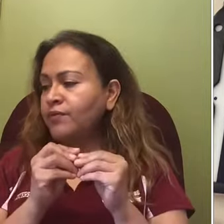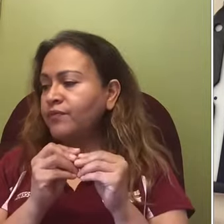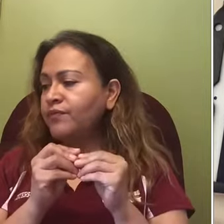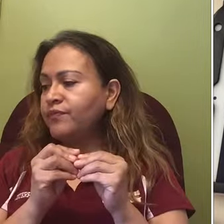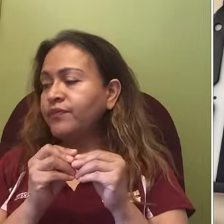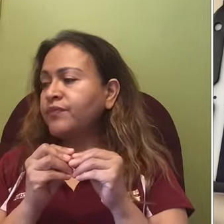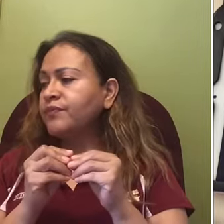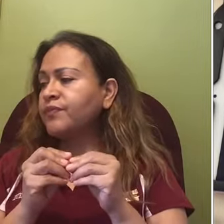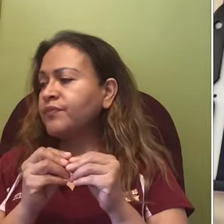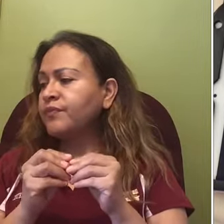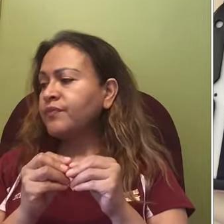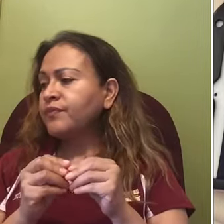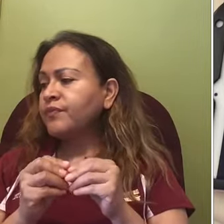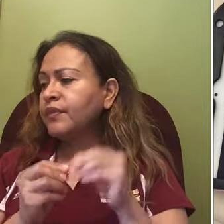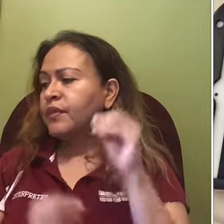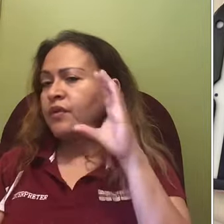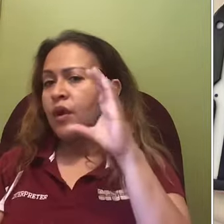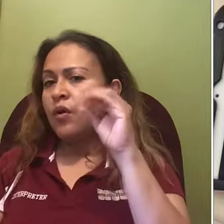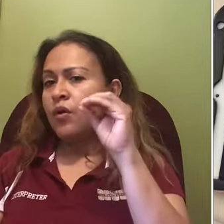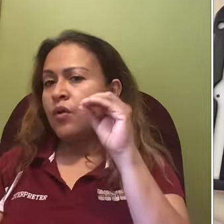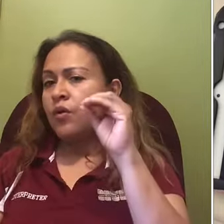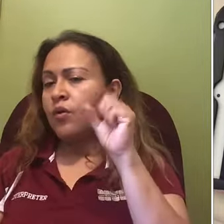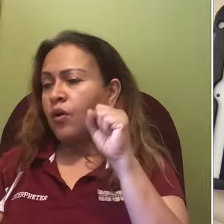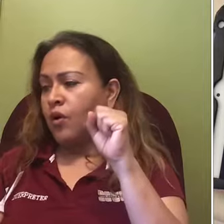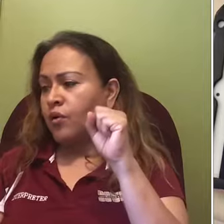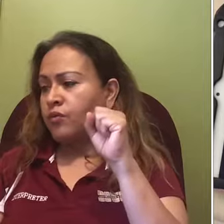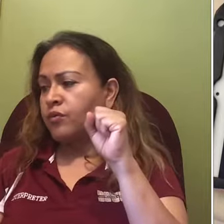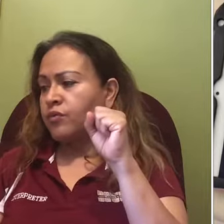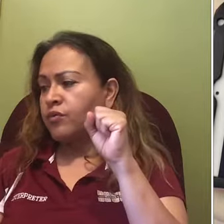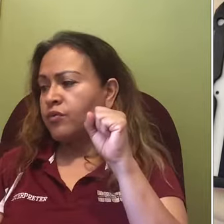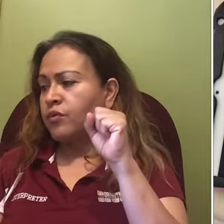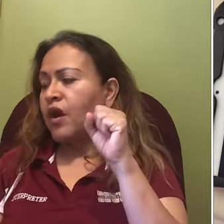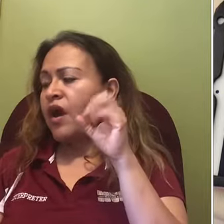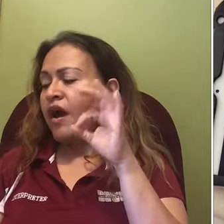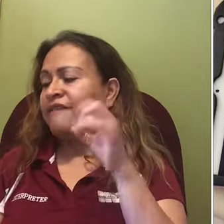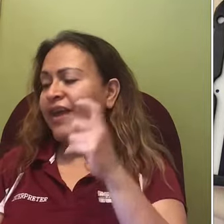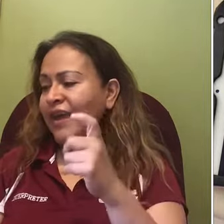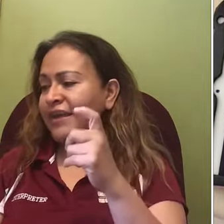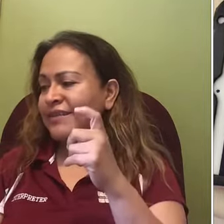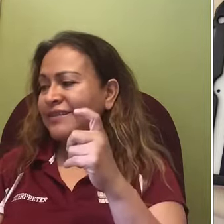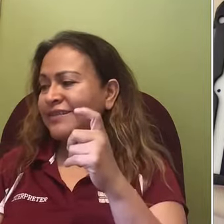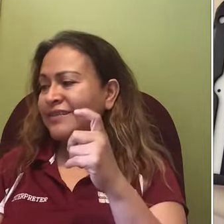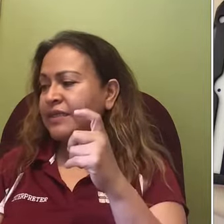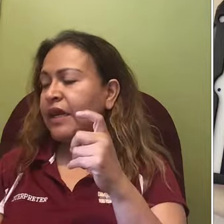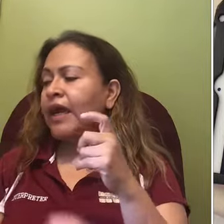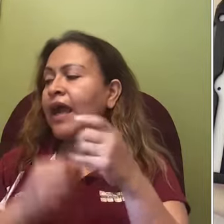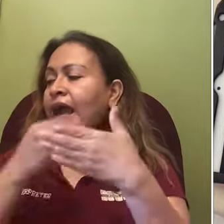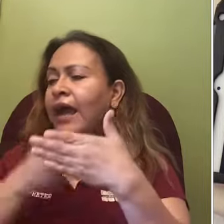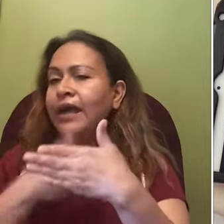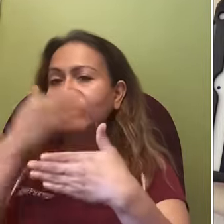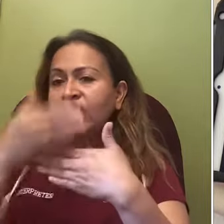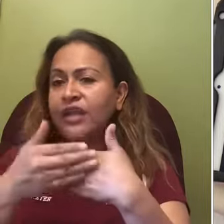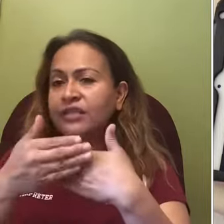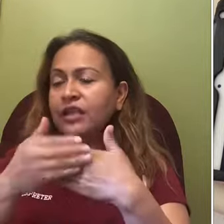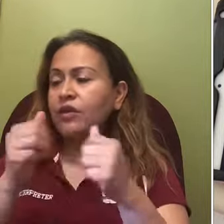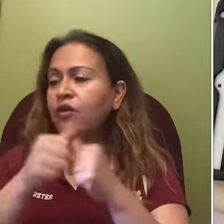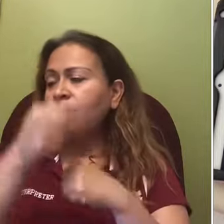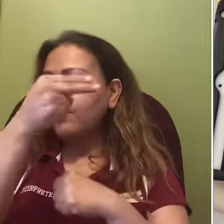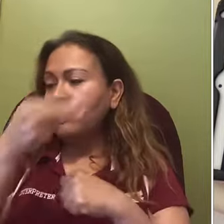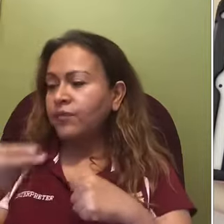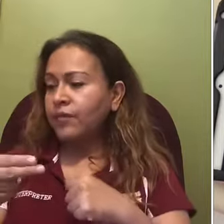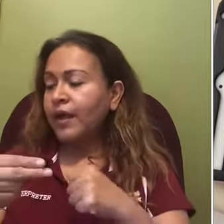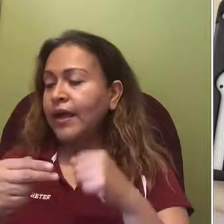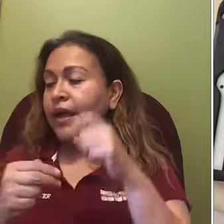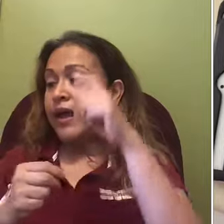the cosine? What is the cosine of x? So cosine is adjacent over hypotenuse. What side is adjacent